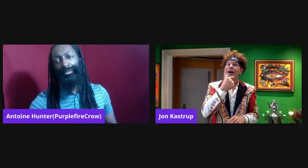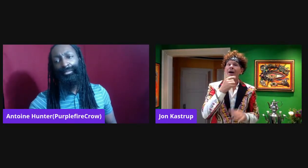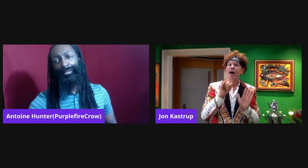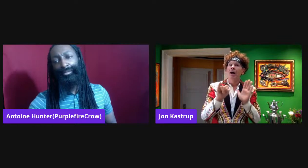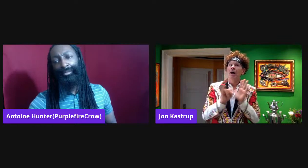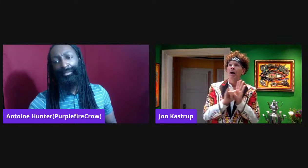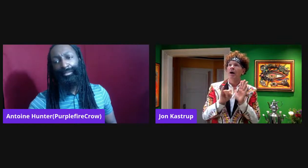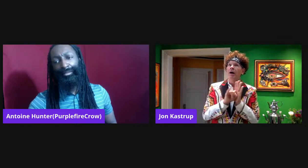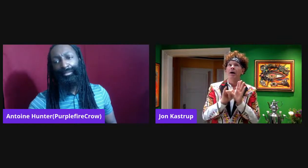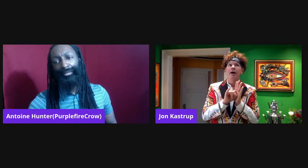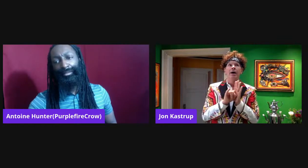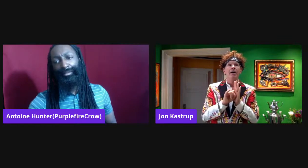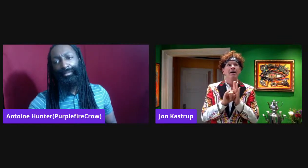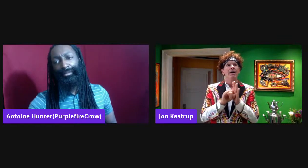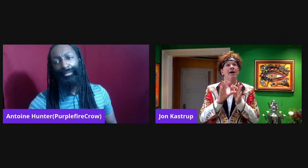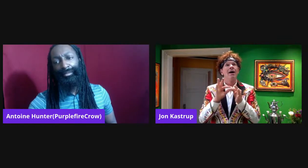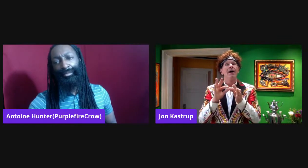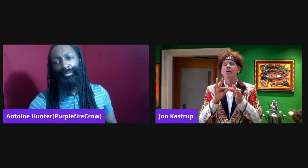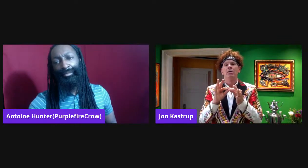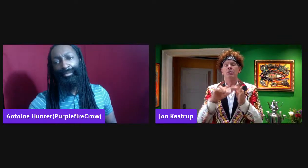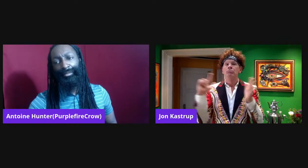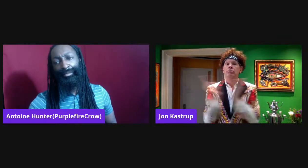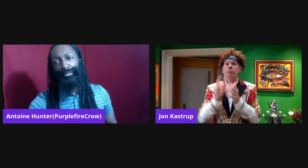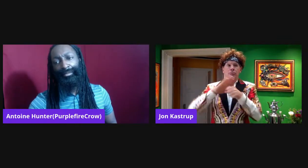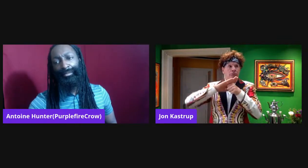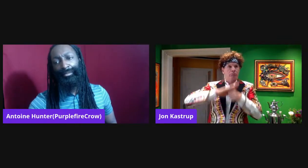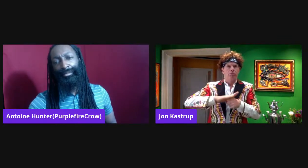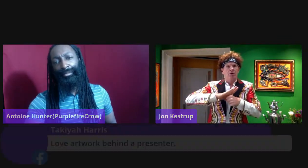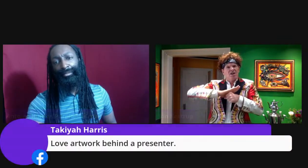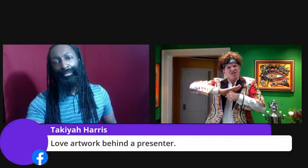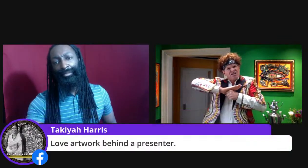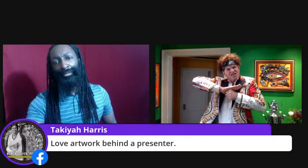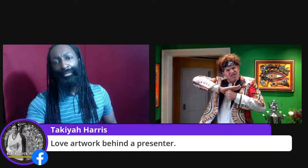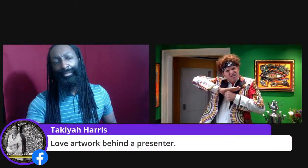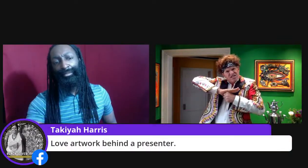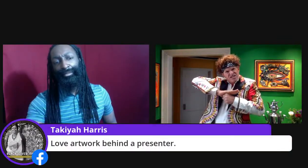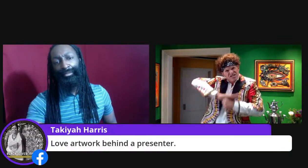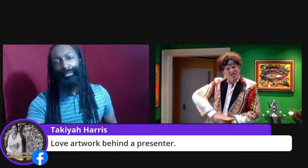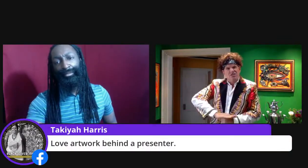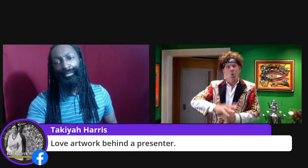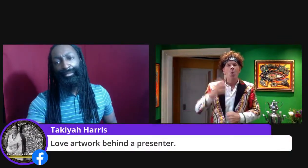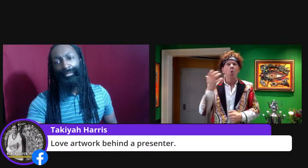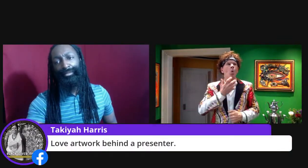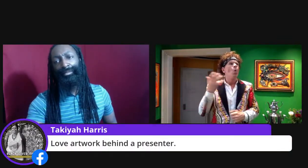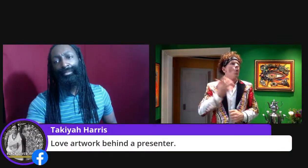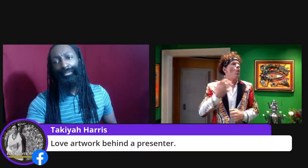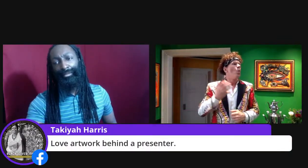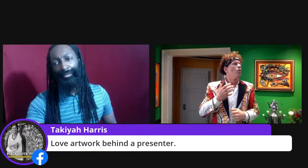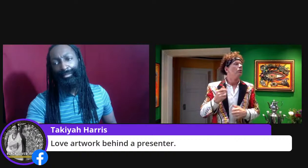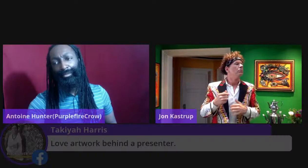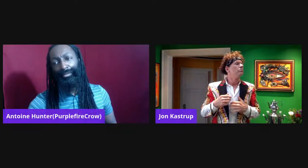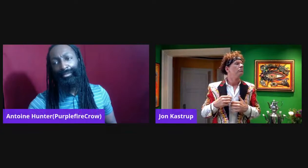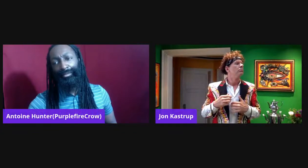And things just compounded. And then, you know, my gay identity, you know, more oppression, digging it deep